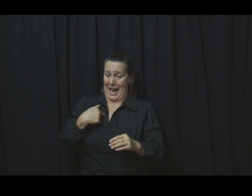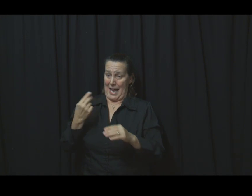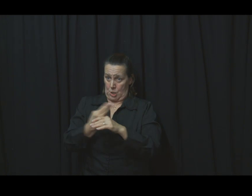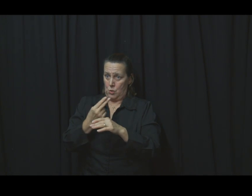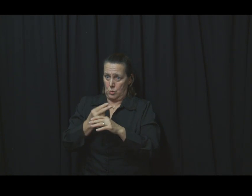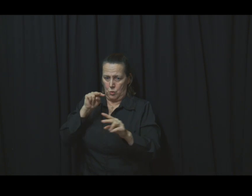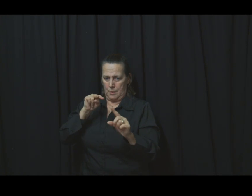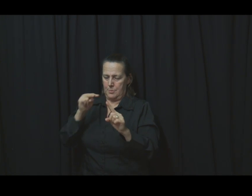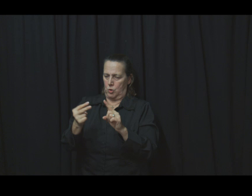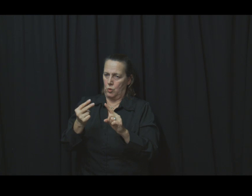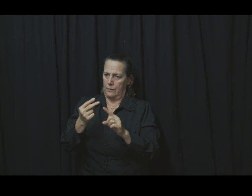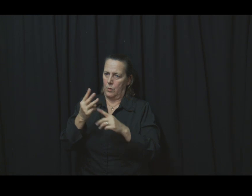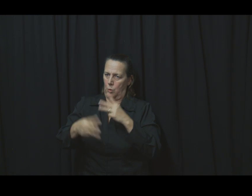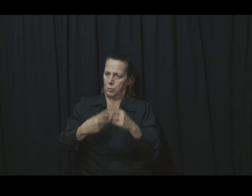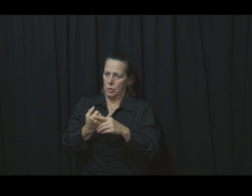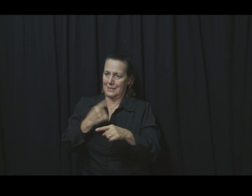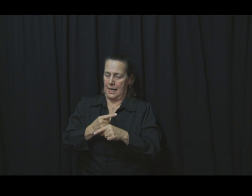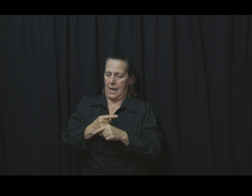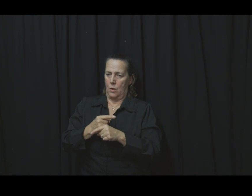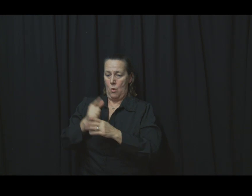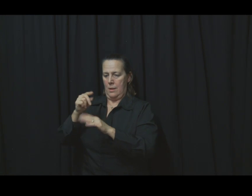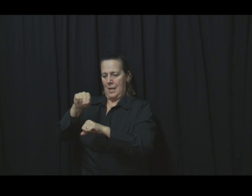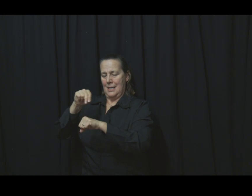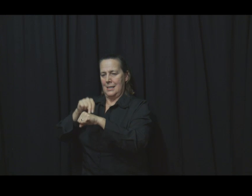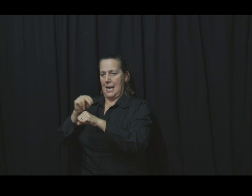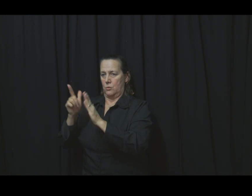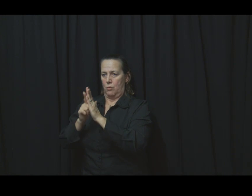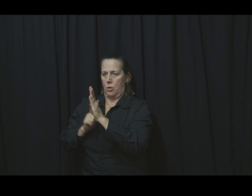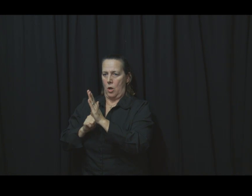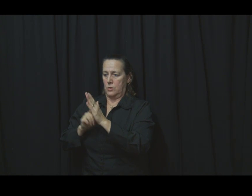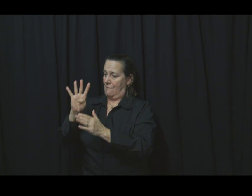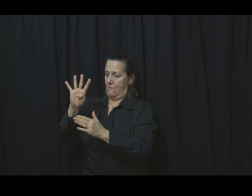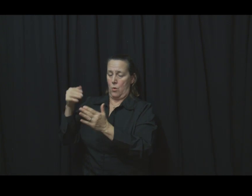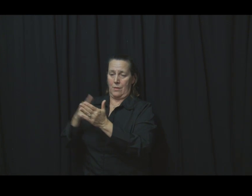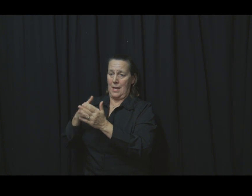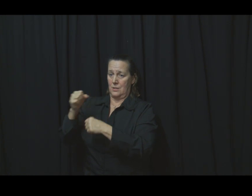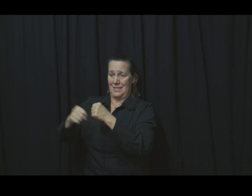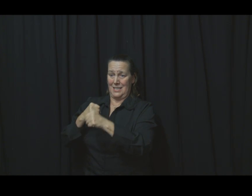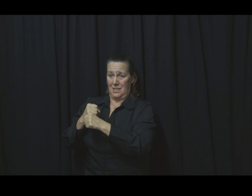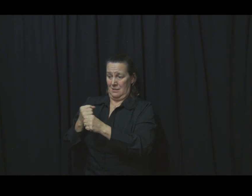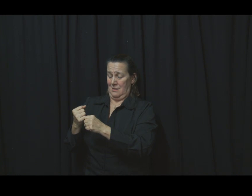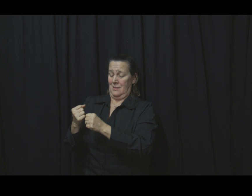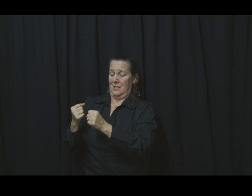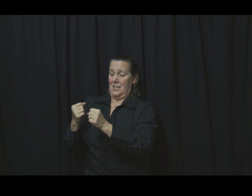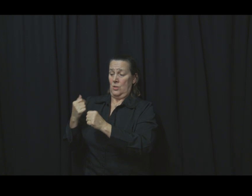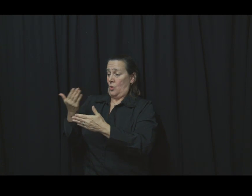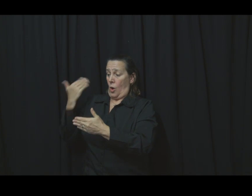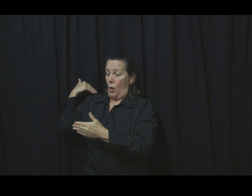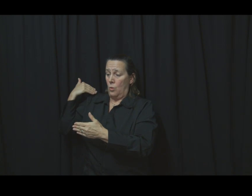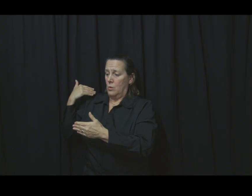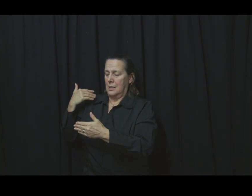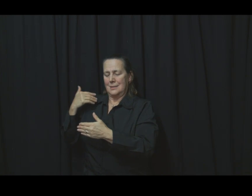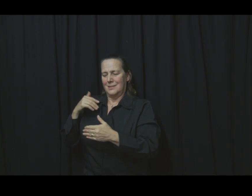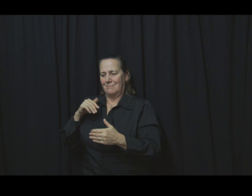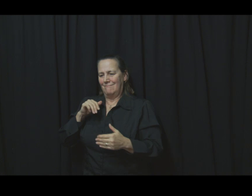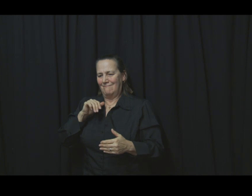today and the natural laws that existed 4,000 years ago is extraordinary and unsettling.